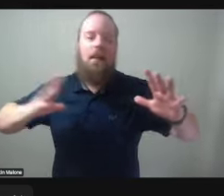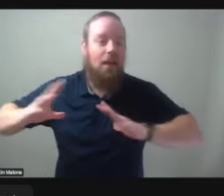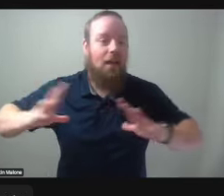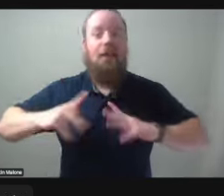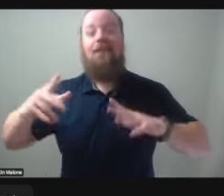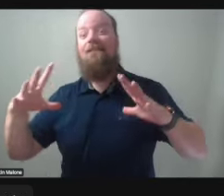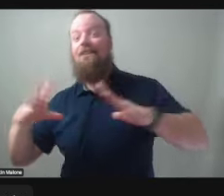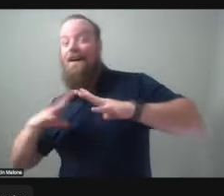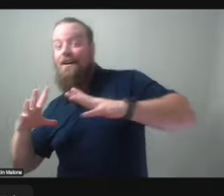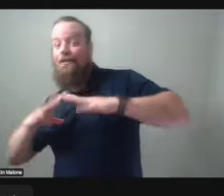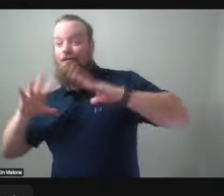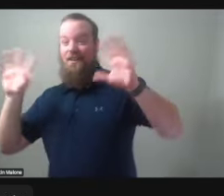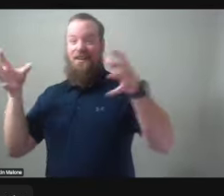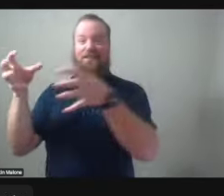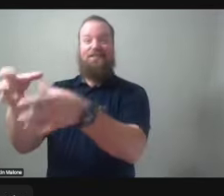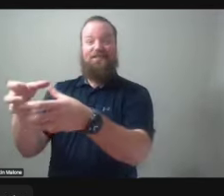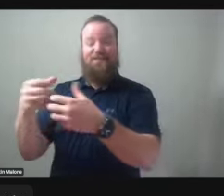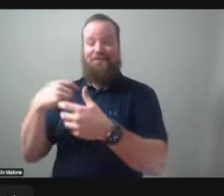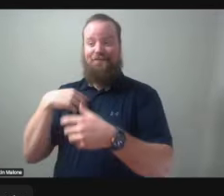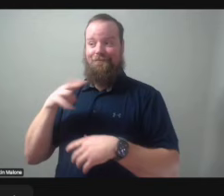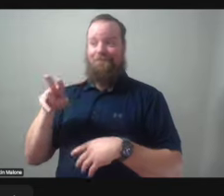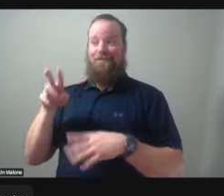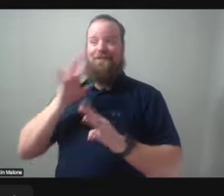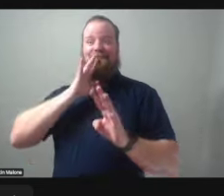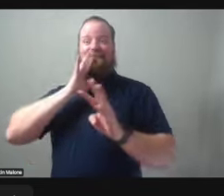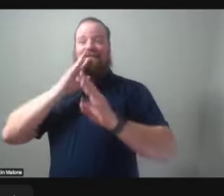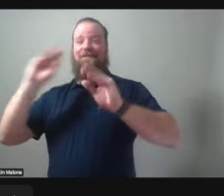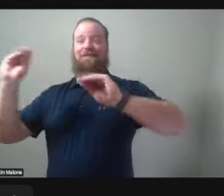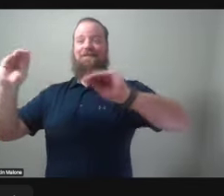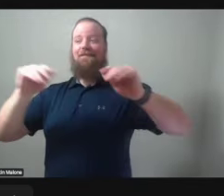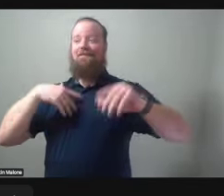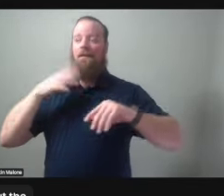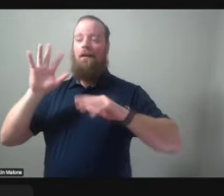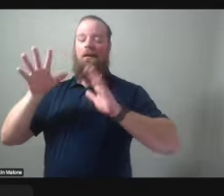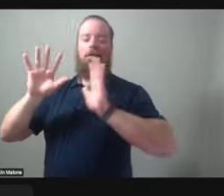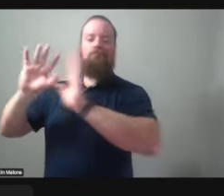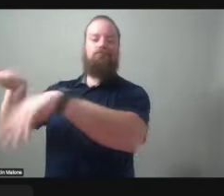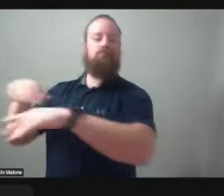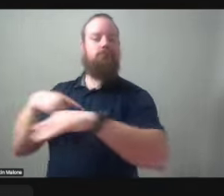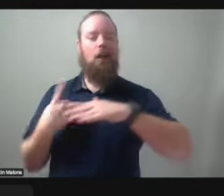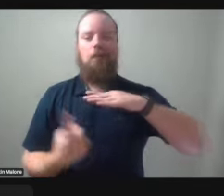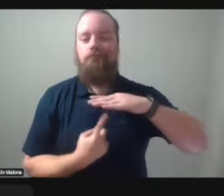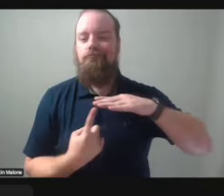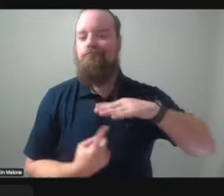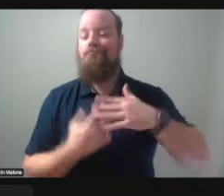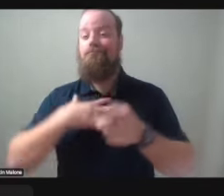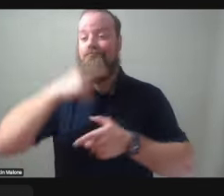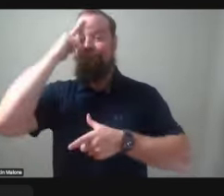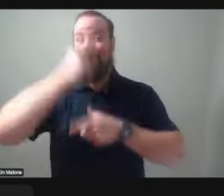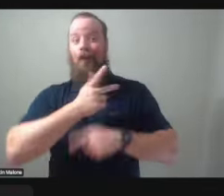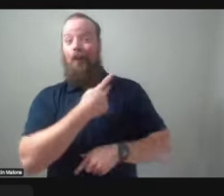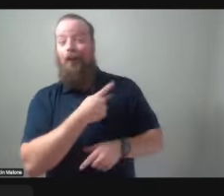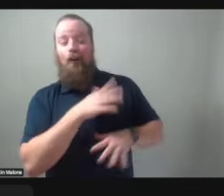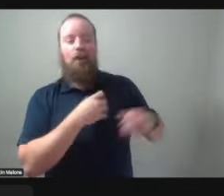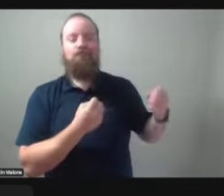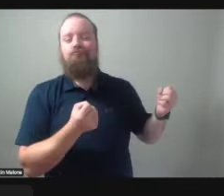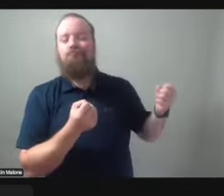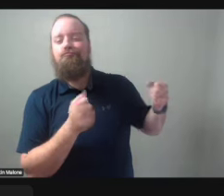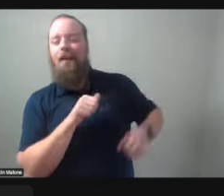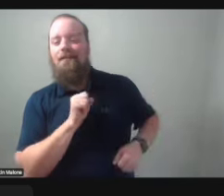major holidays or birthday or a vacation. Everybody is talking, only using